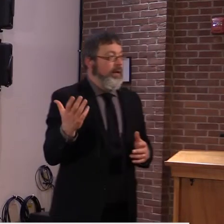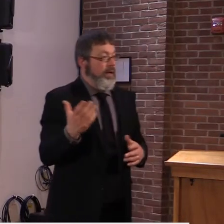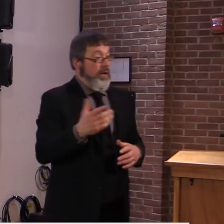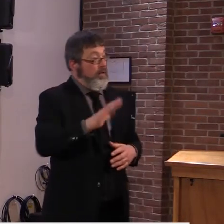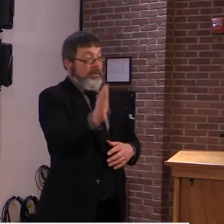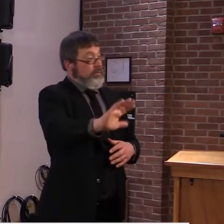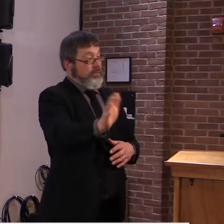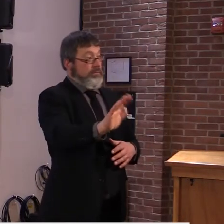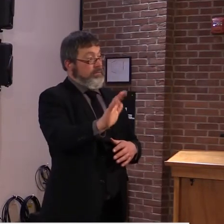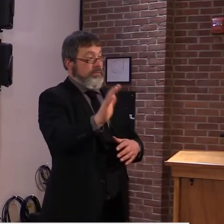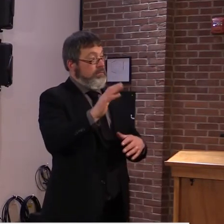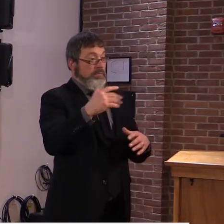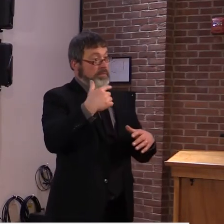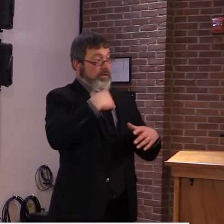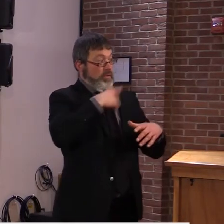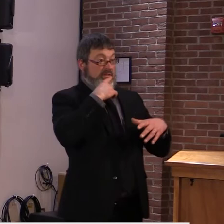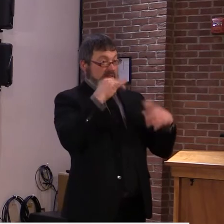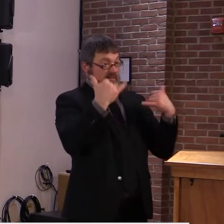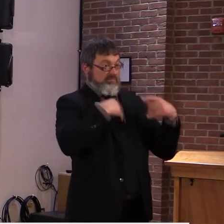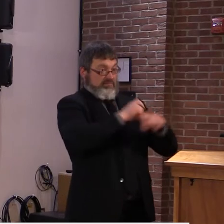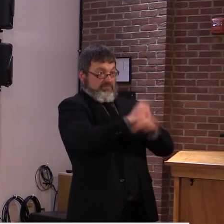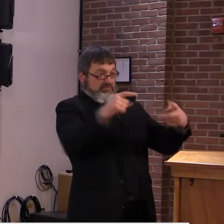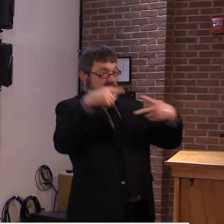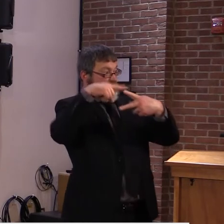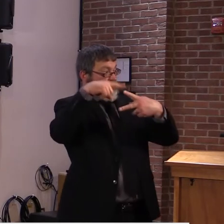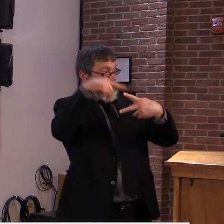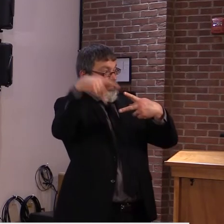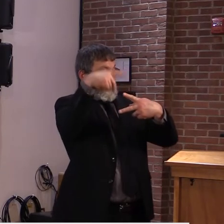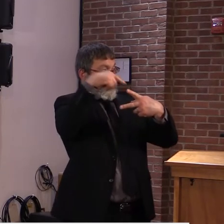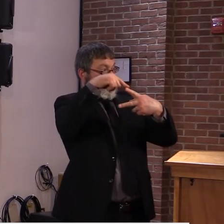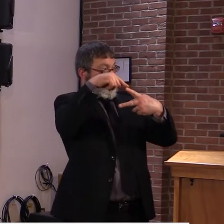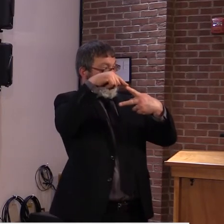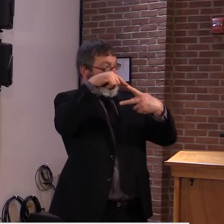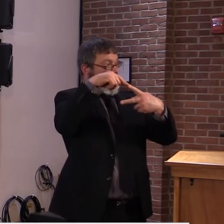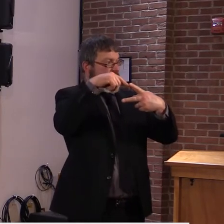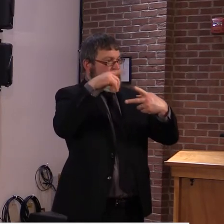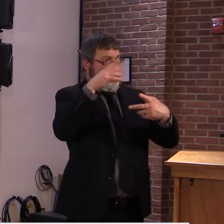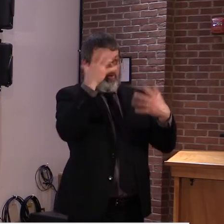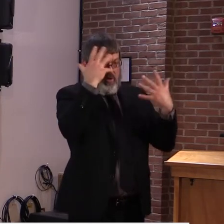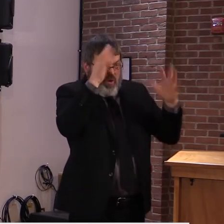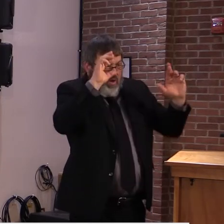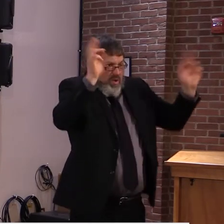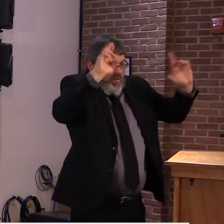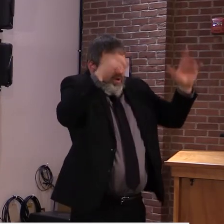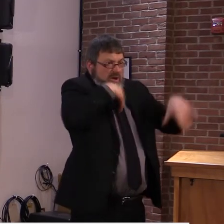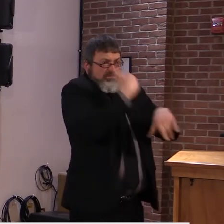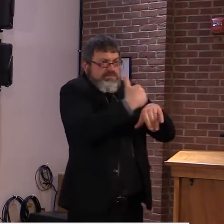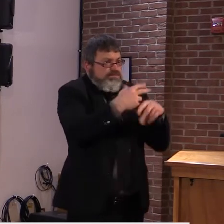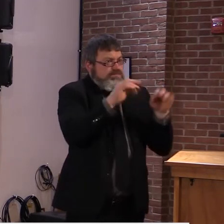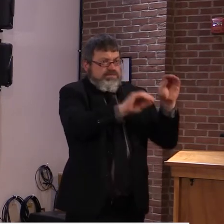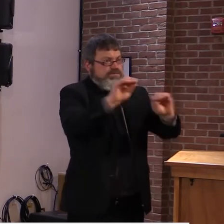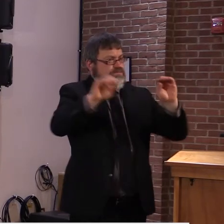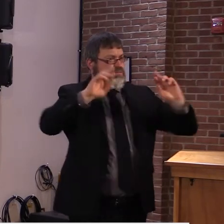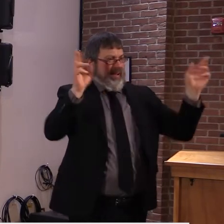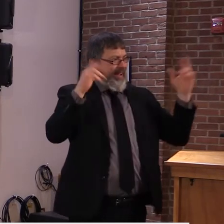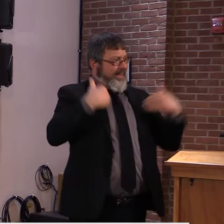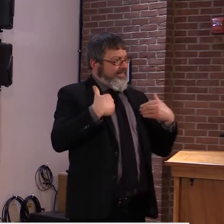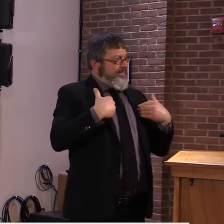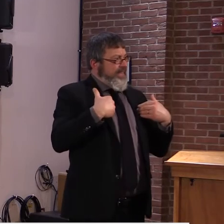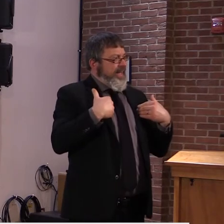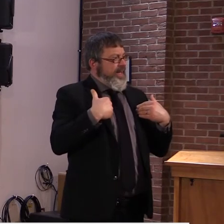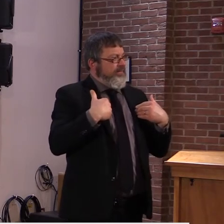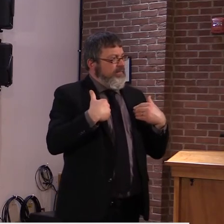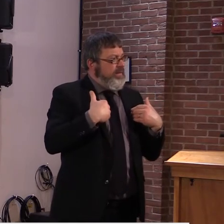because they've all demonstrated they have the ability to store it appropriately. And because these clinics are all pre-scheduled at each